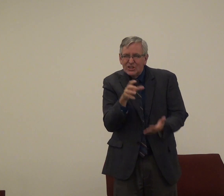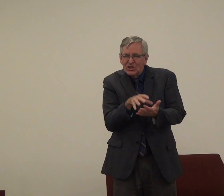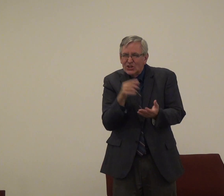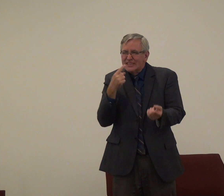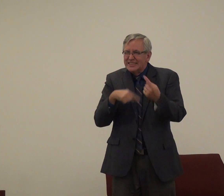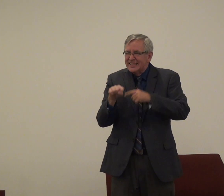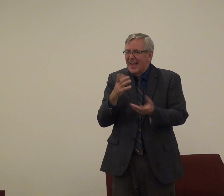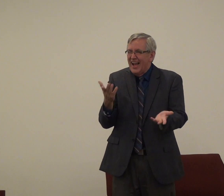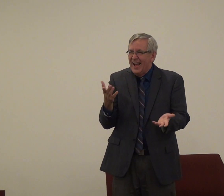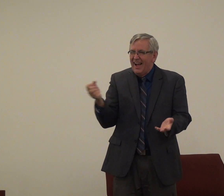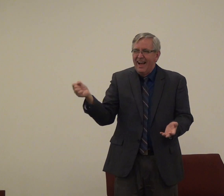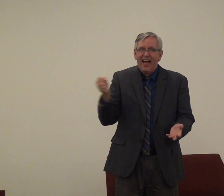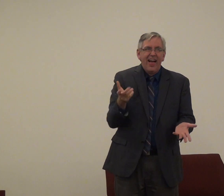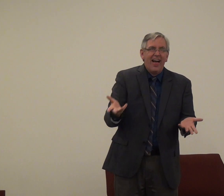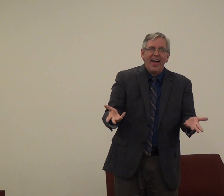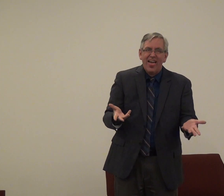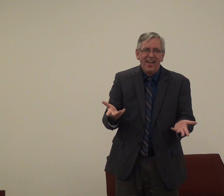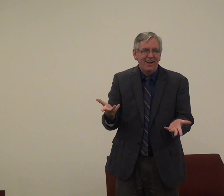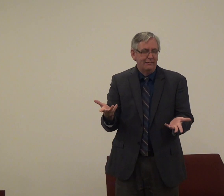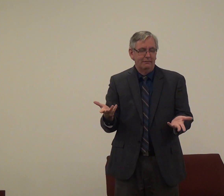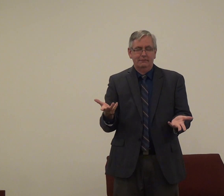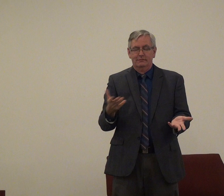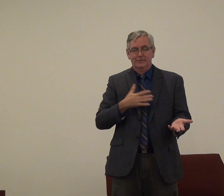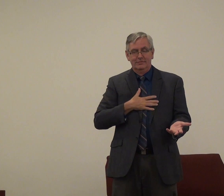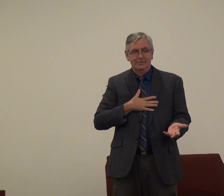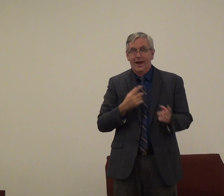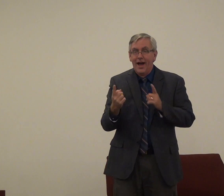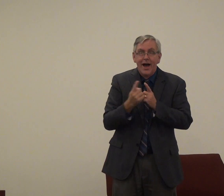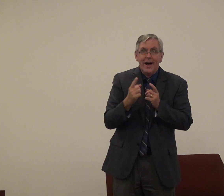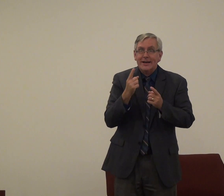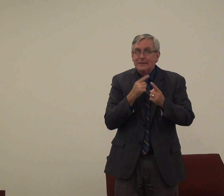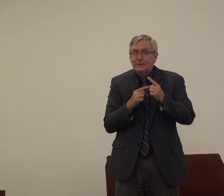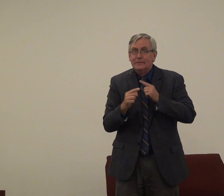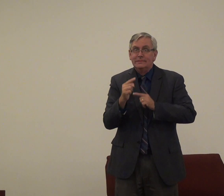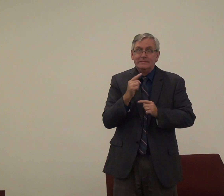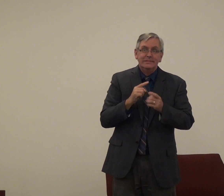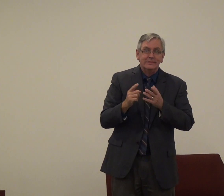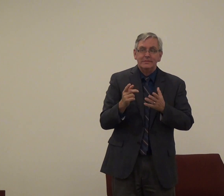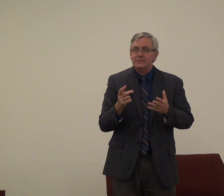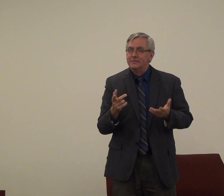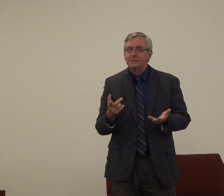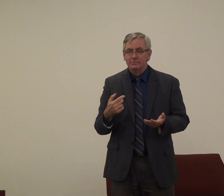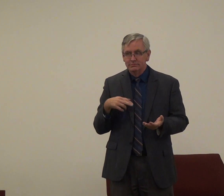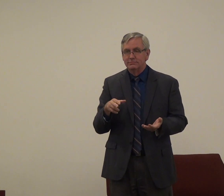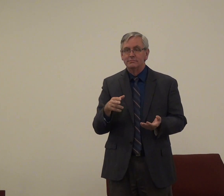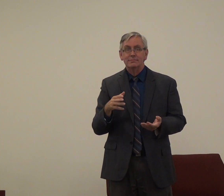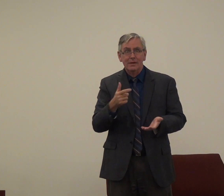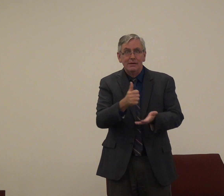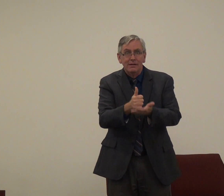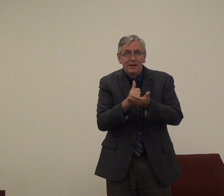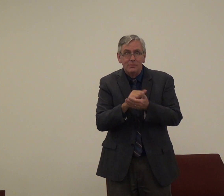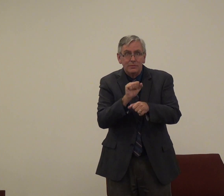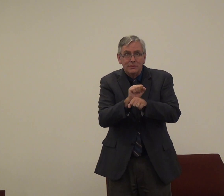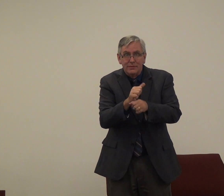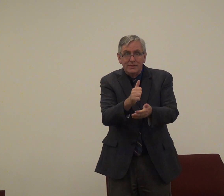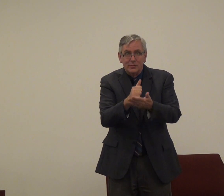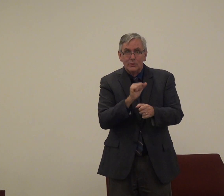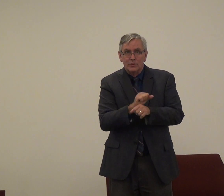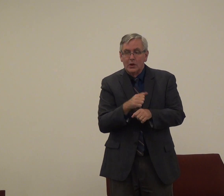At 62 years old, he's learning sign language for the first time. And he came and talked to me, and he asked me